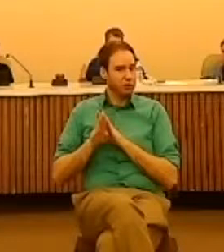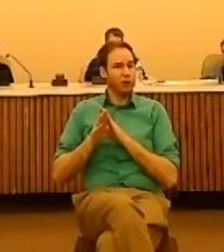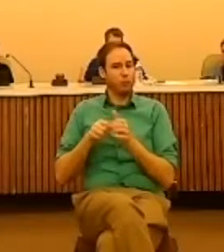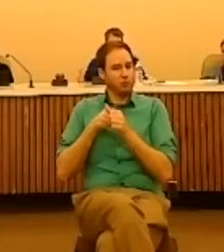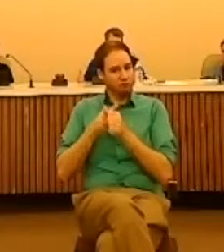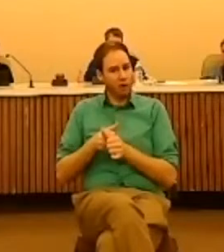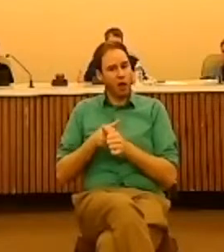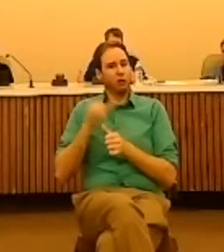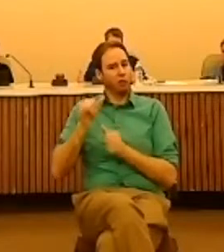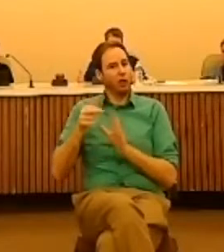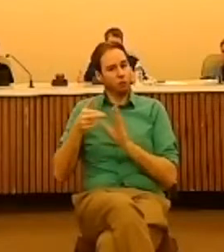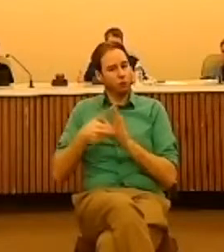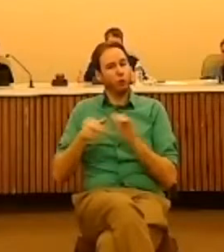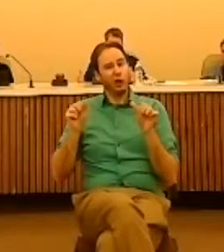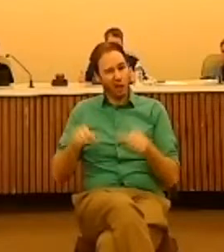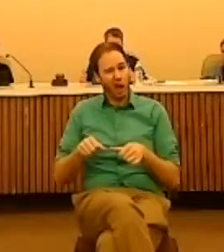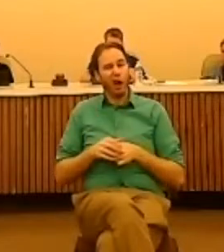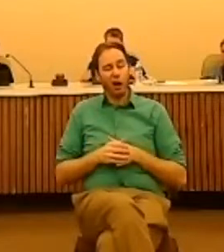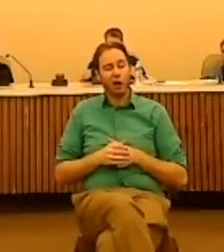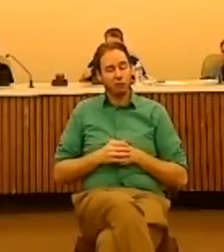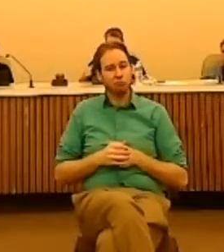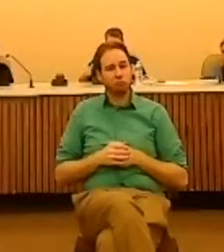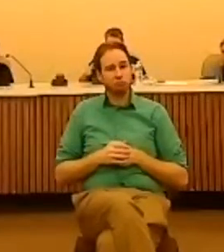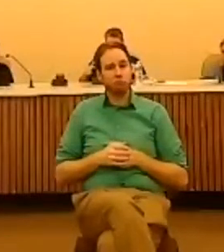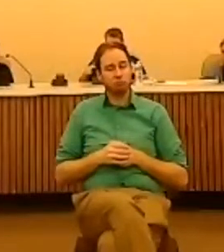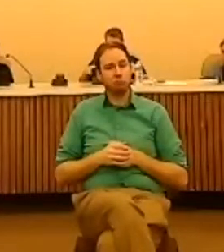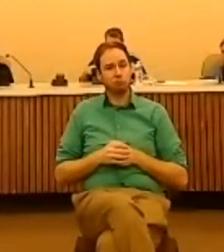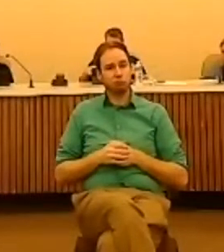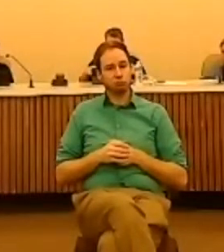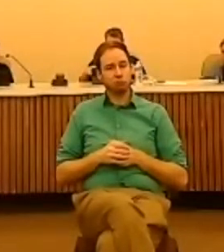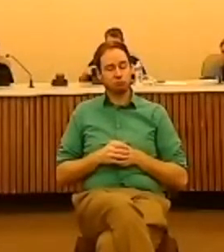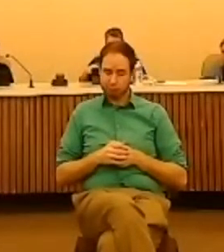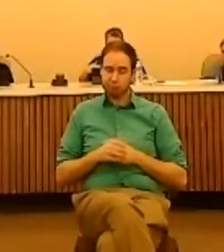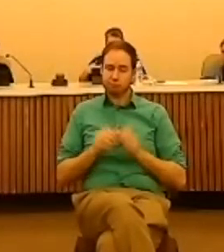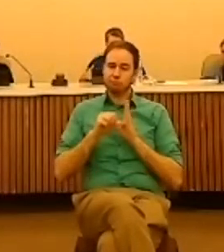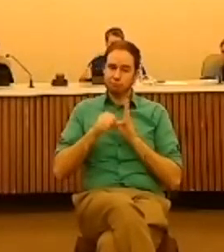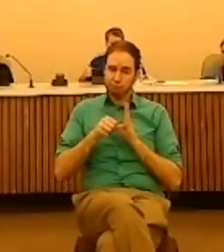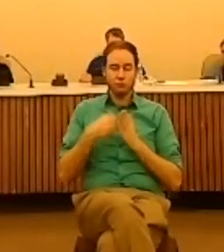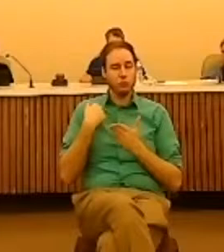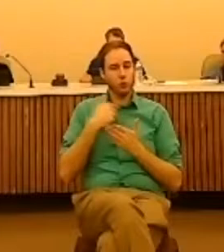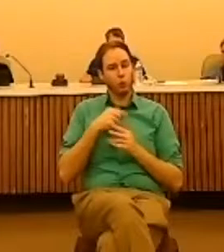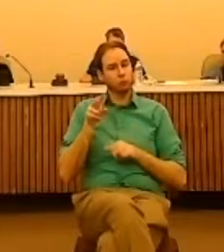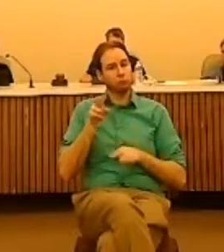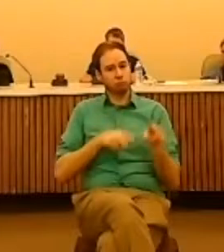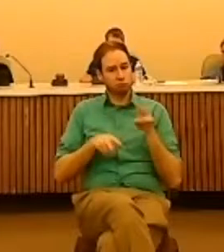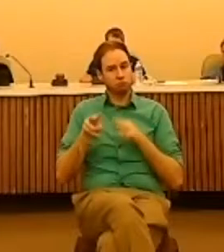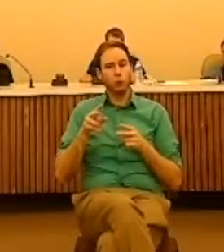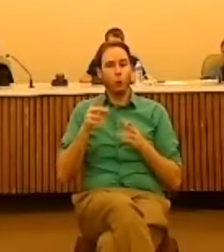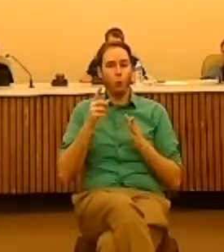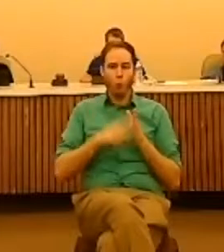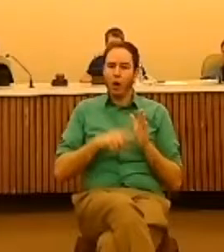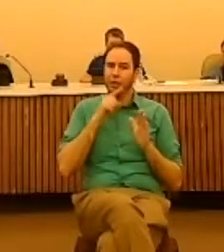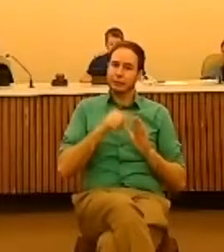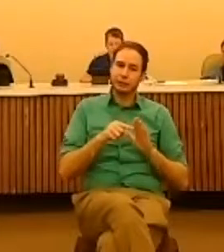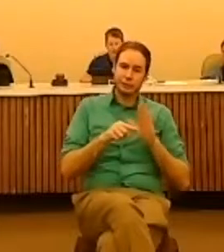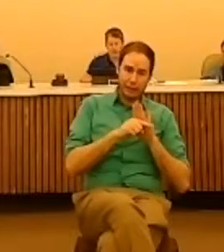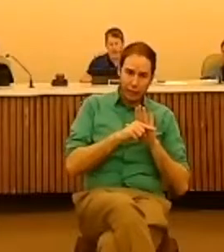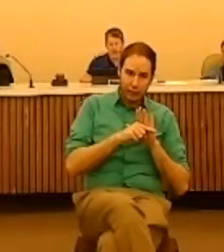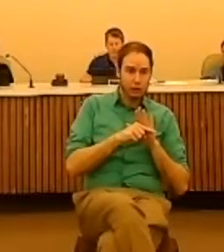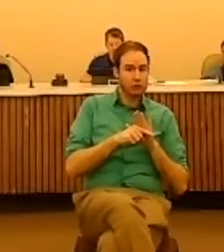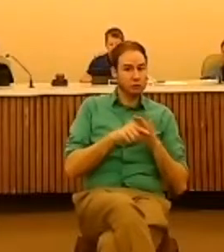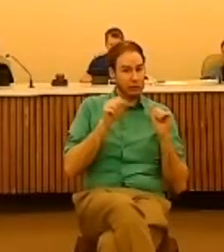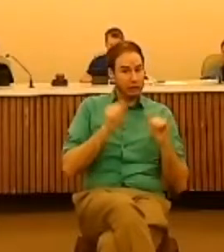the confines of those laws, okay? Again, we look at these adverse impacts.